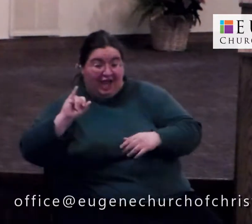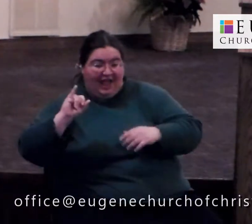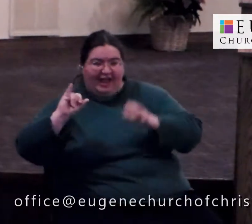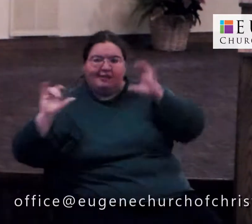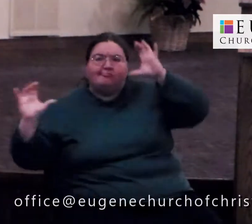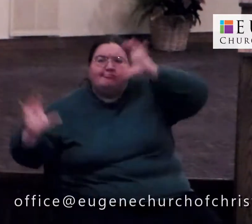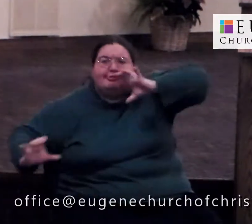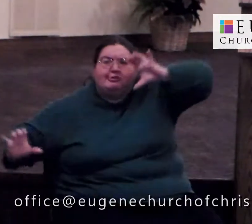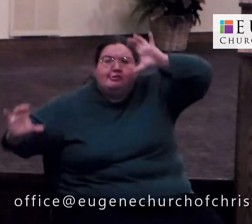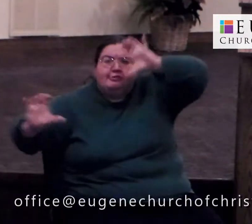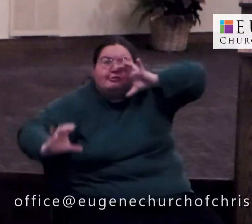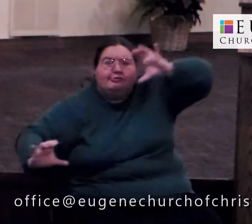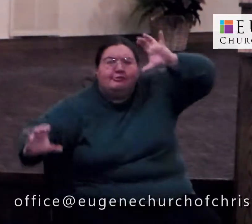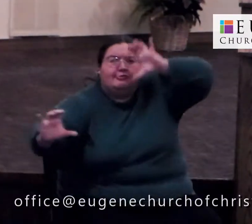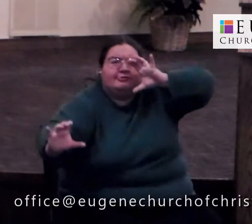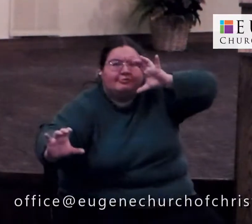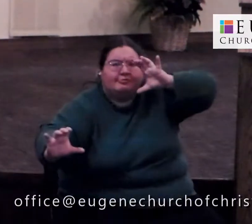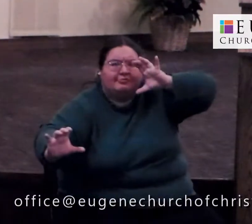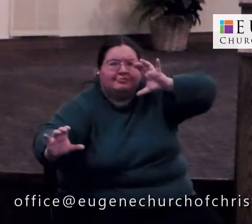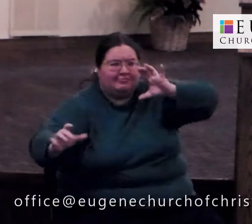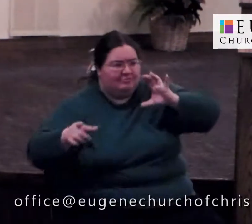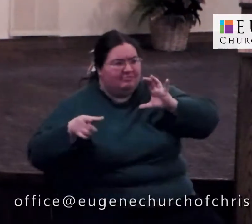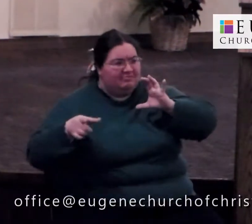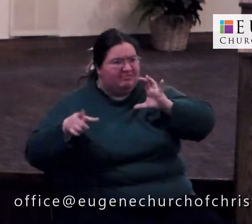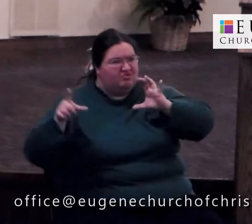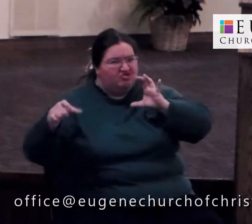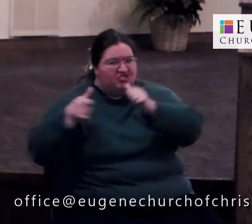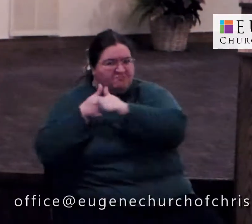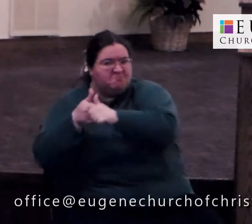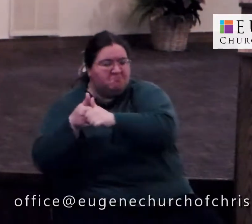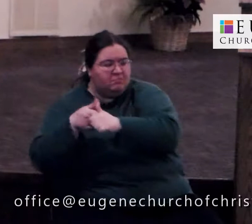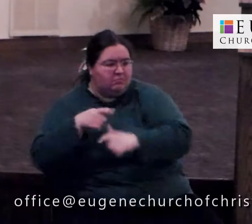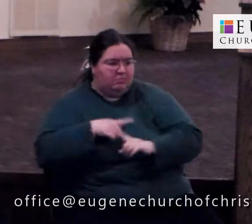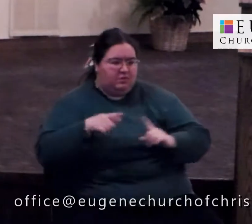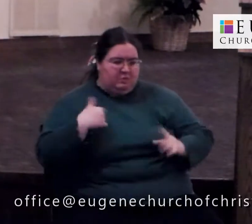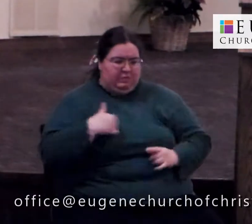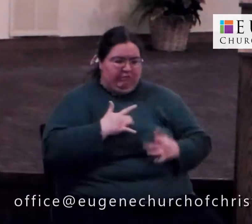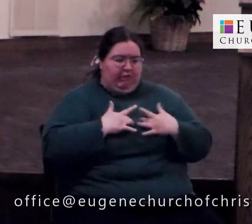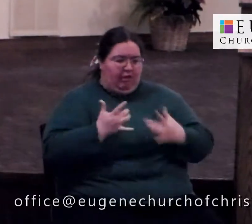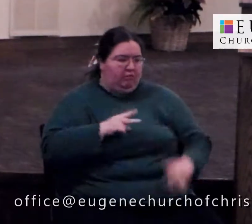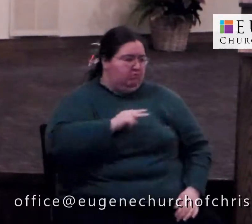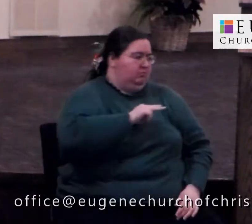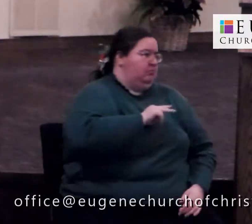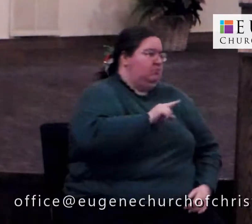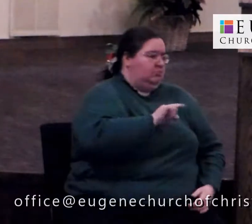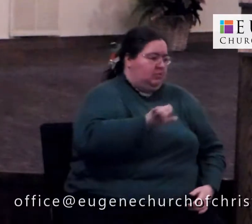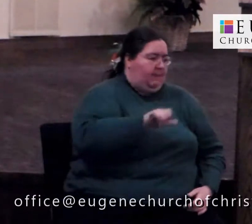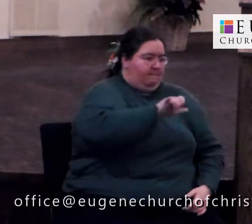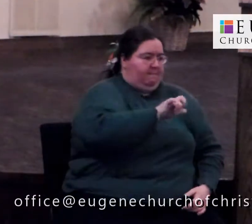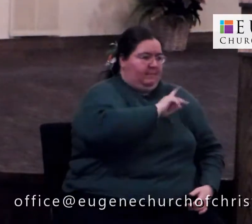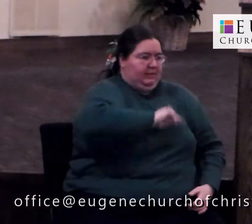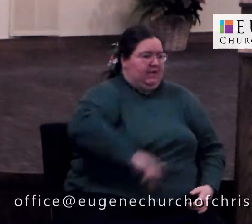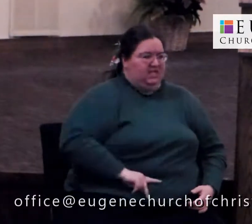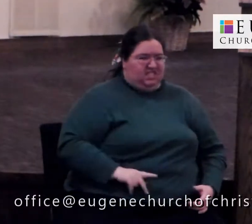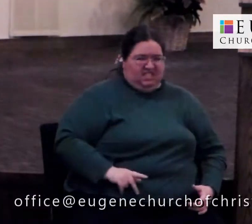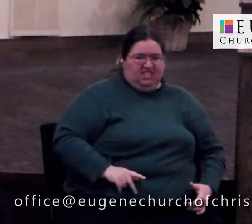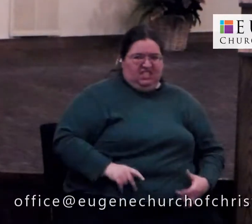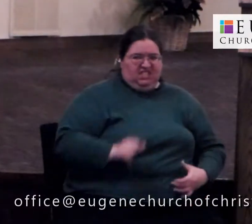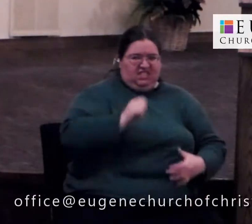that does not want what we're accustomed to be threatened. And so he's uncomfortable and he is disturbed. And I hope when we see